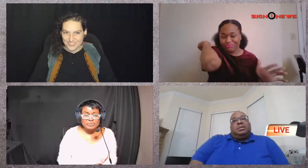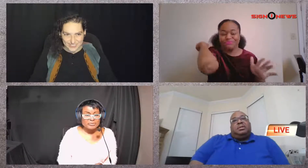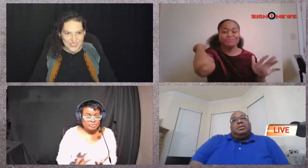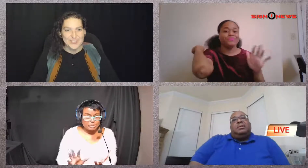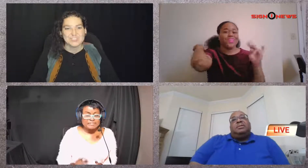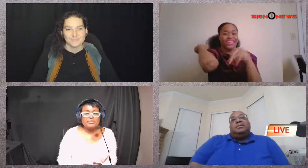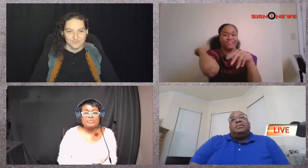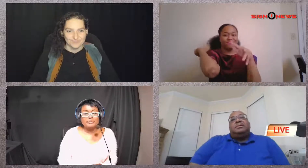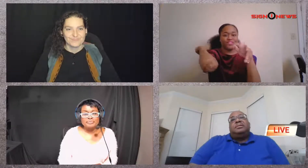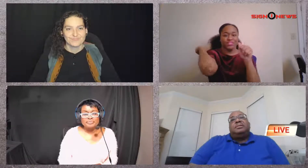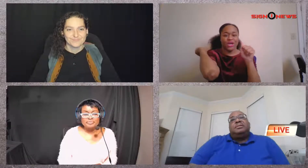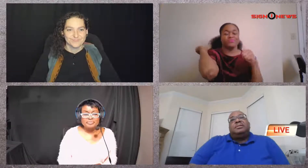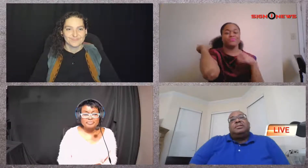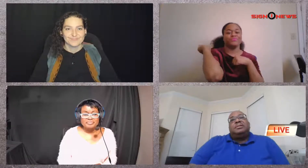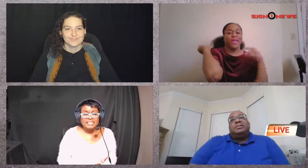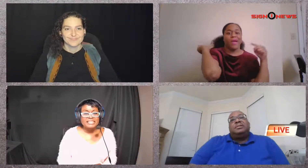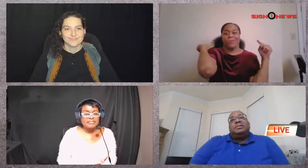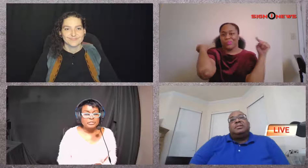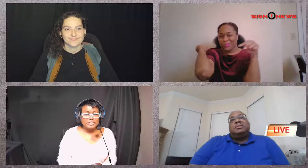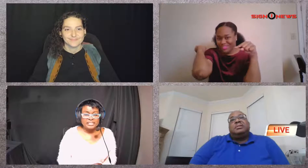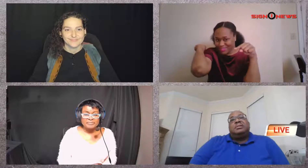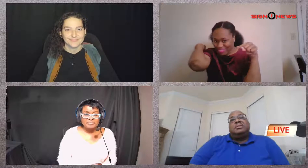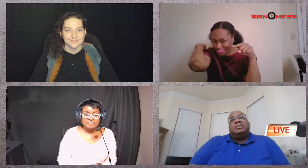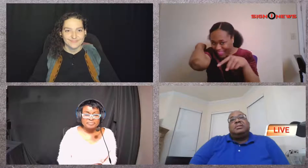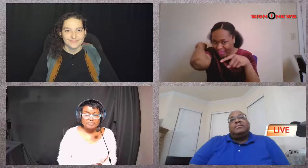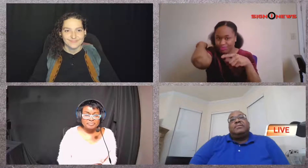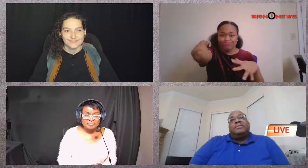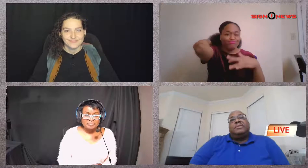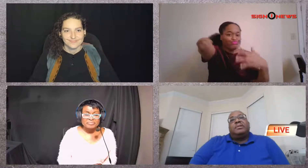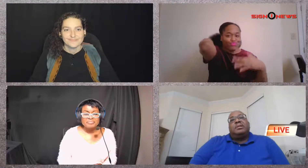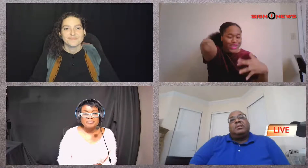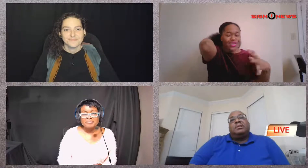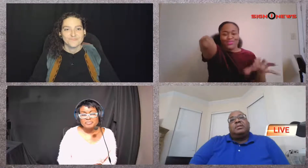HBCU school. It's a private school. It's in Virginia.